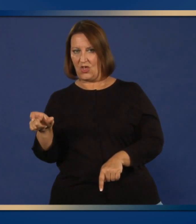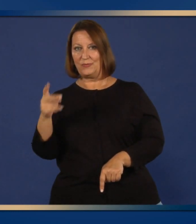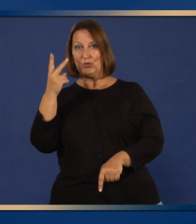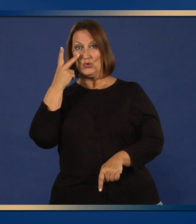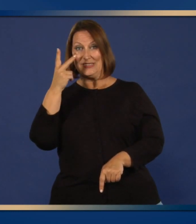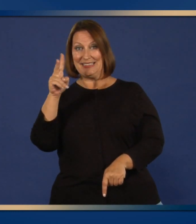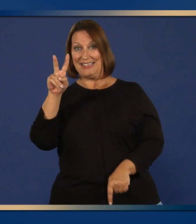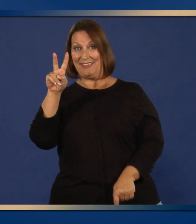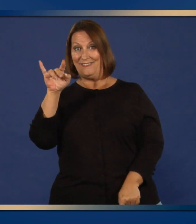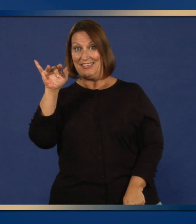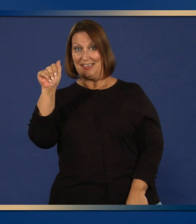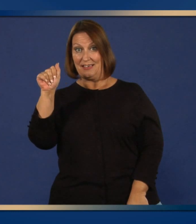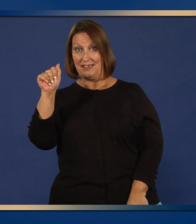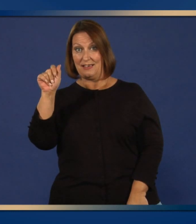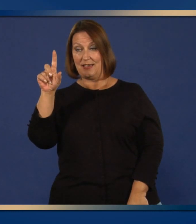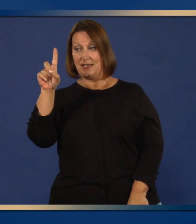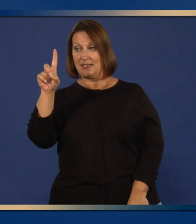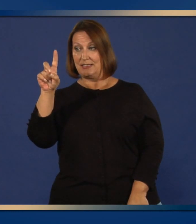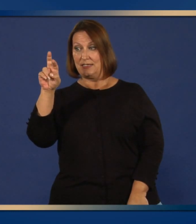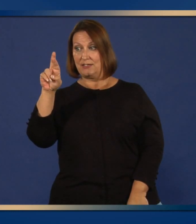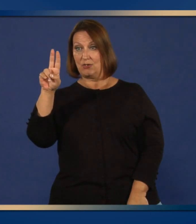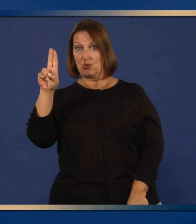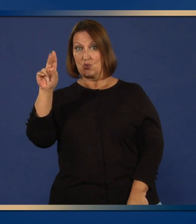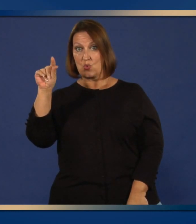www.fda.gov/CDER via